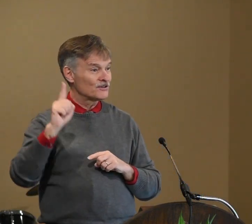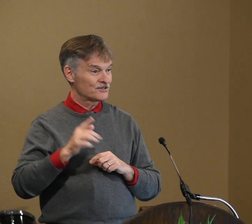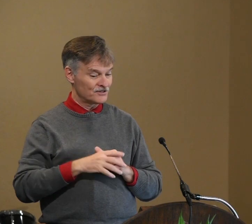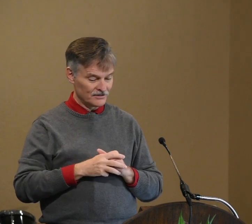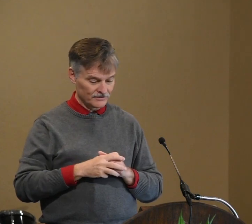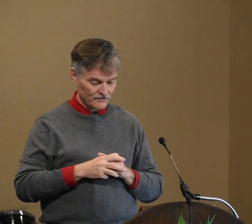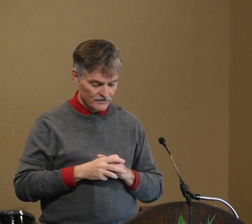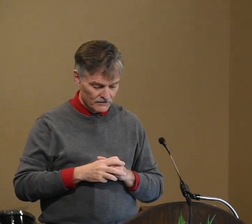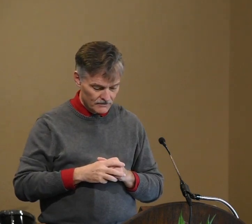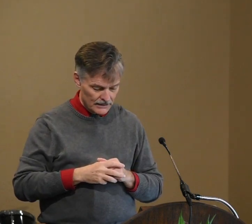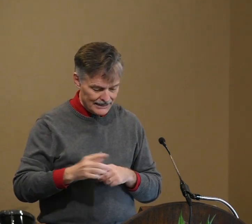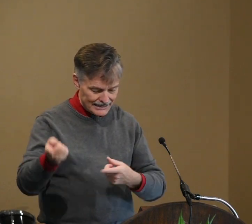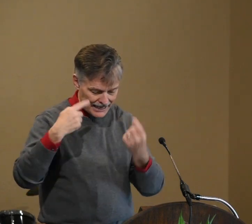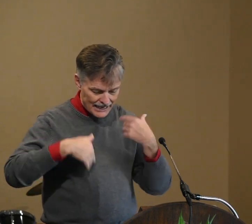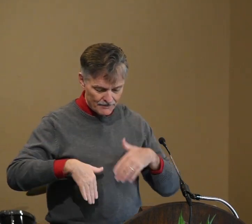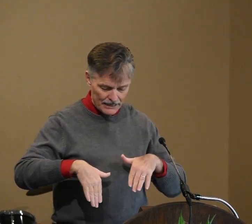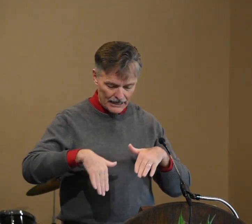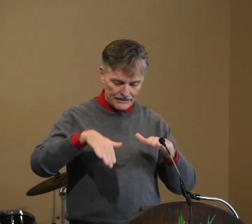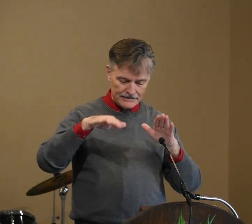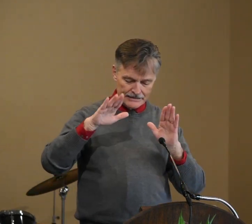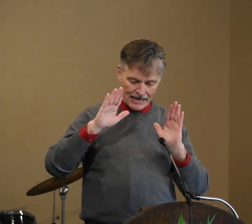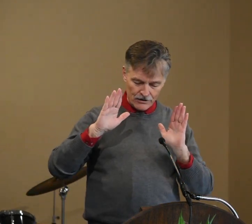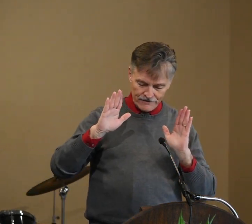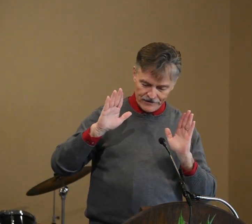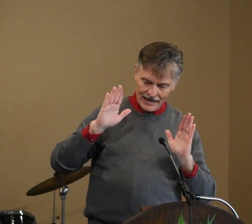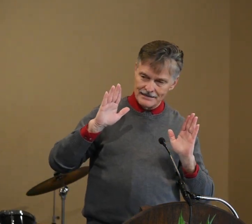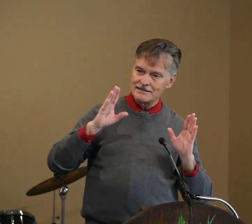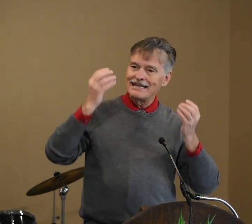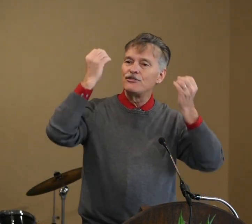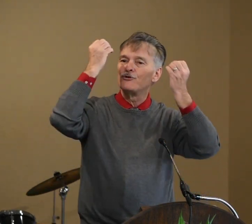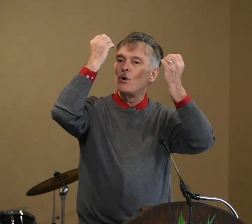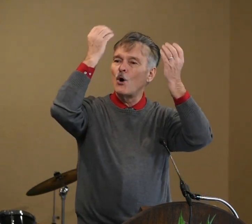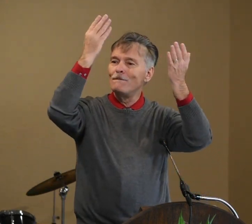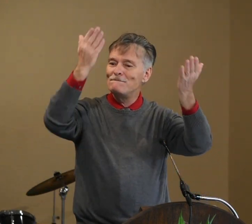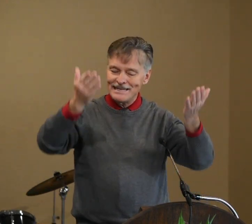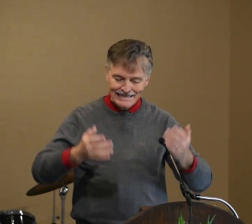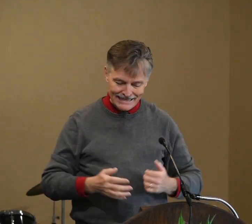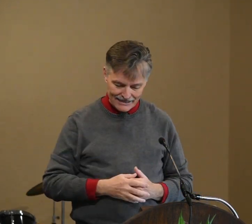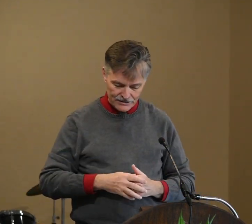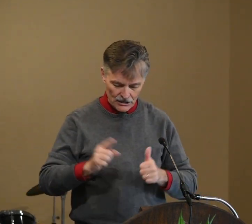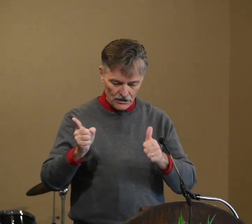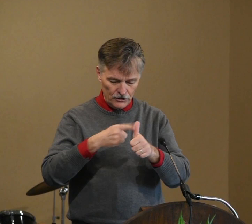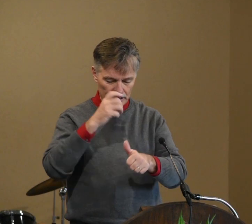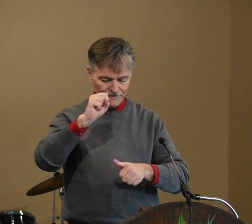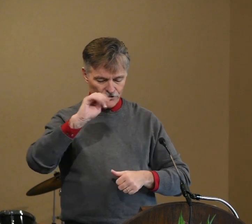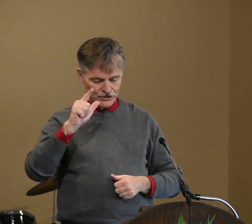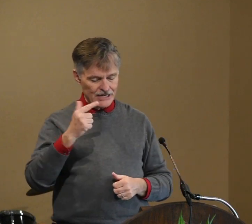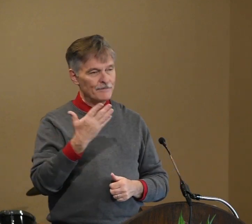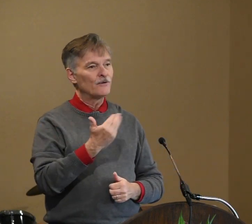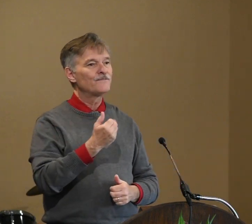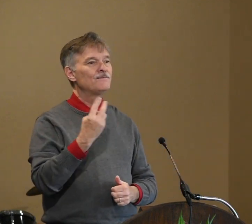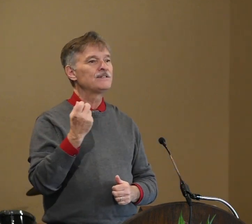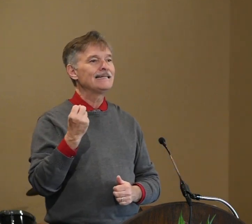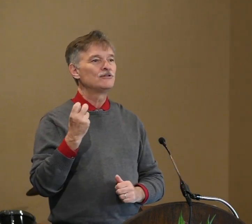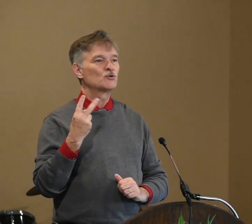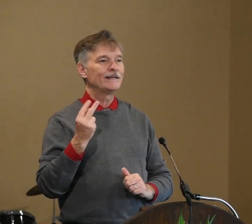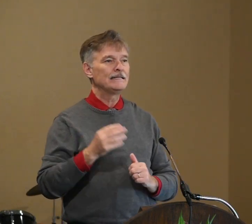yours. He came and sacrificed through obedience. Look at 1 Samuel